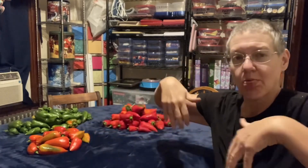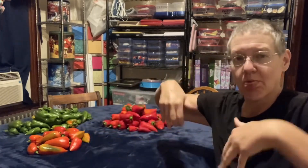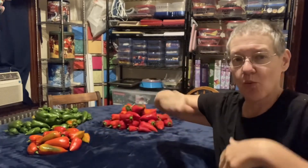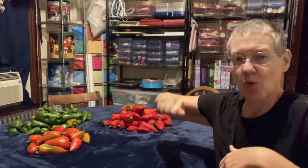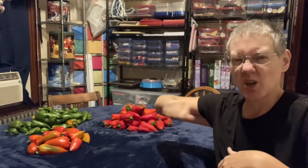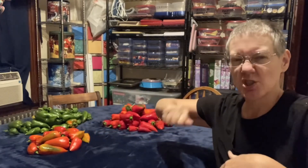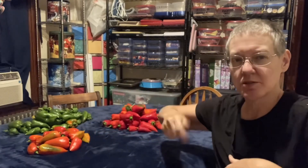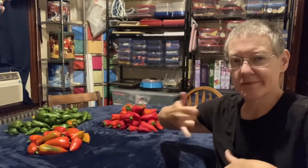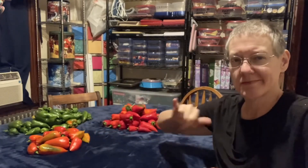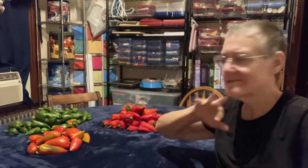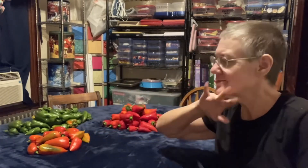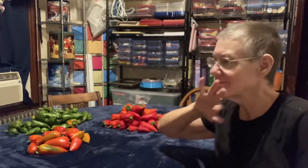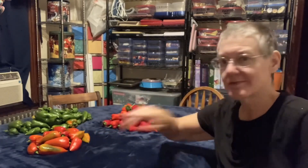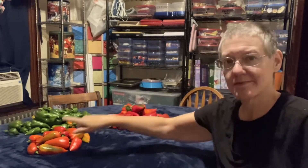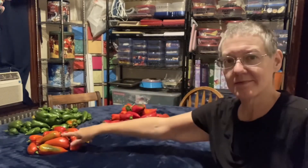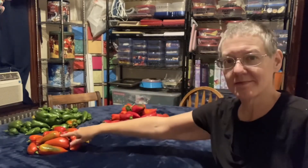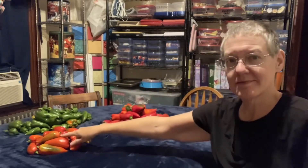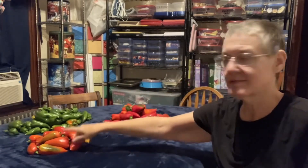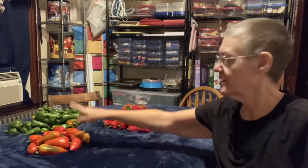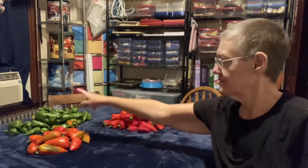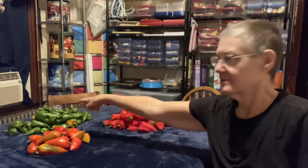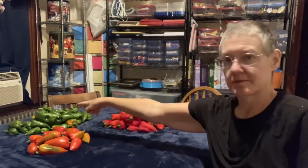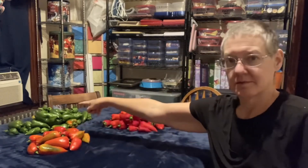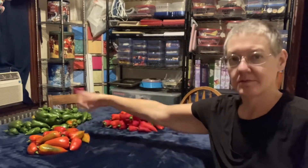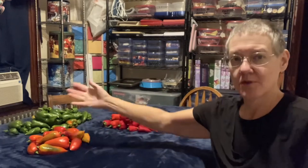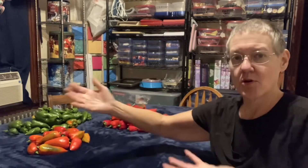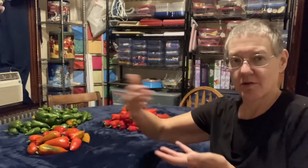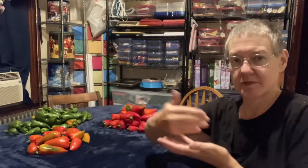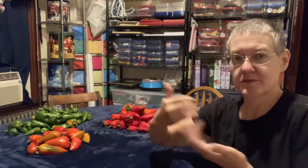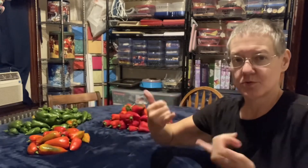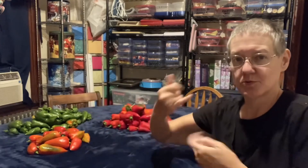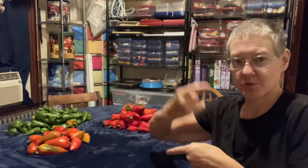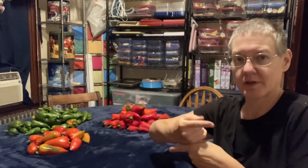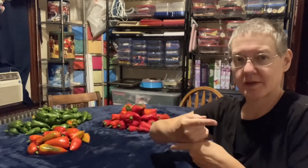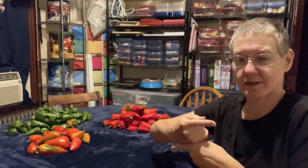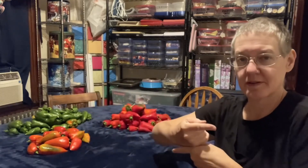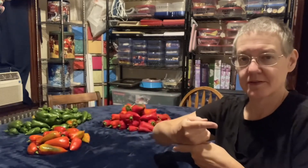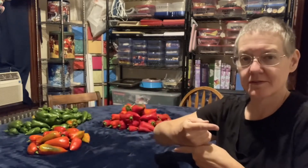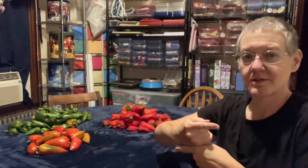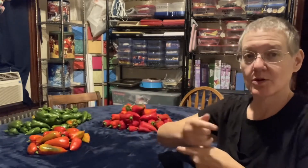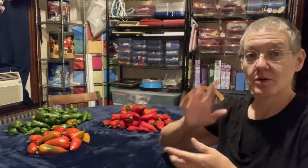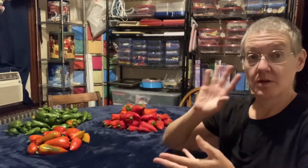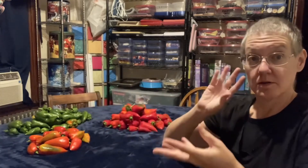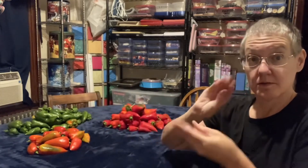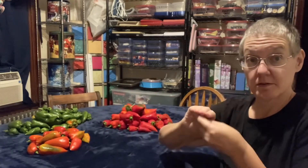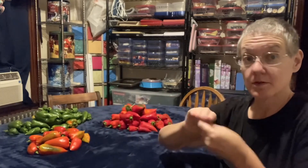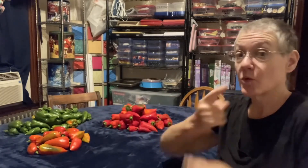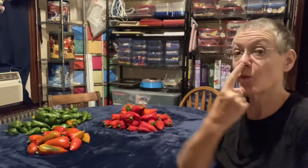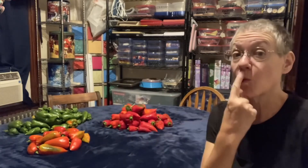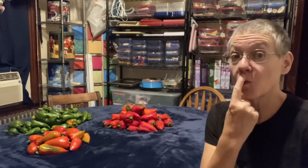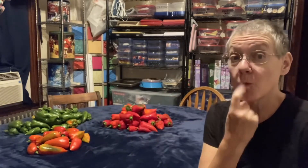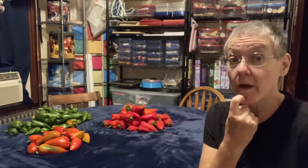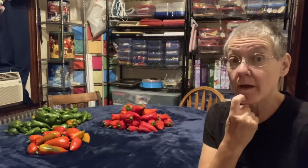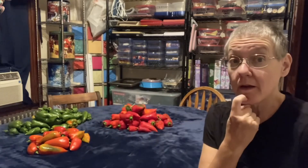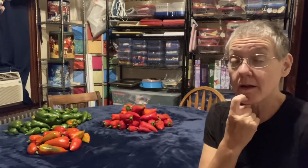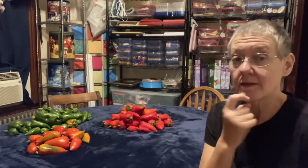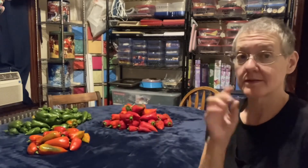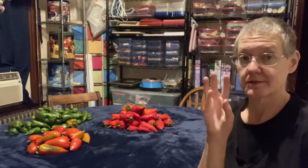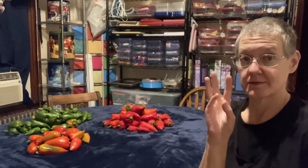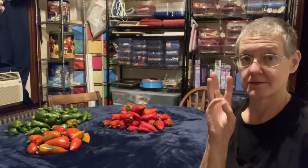today. Now they're separate because they're still dirty. I haven't washed them. And we also harvested those green ones today. Altogether,